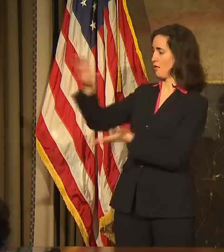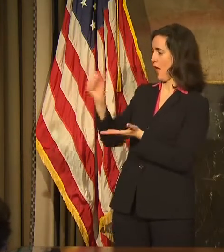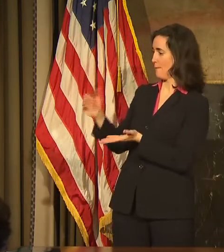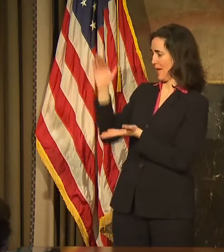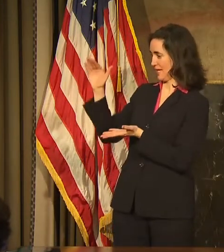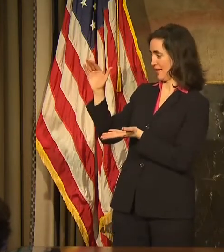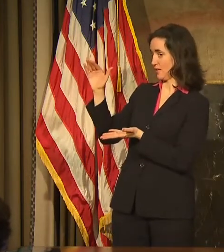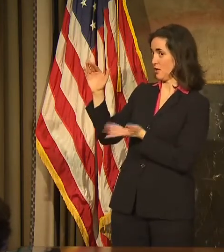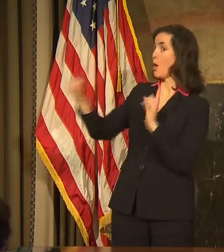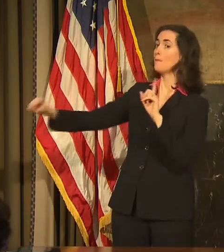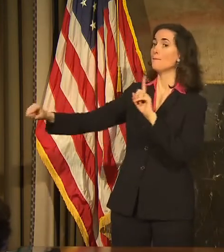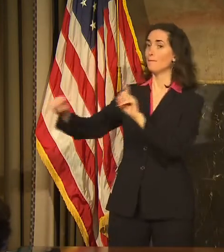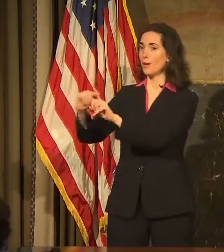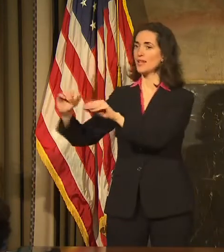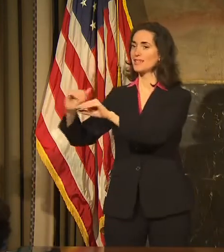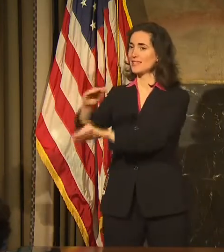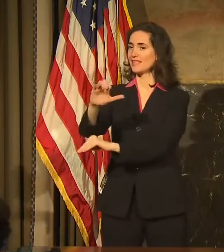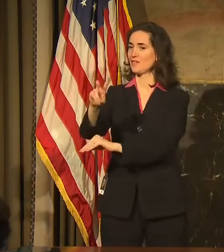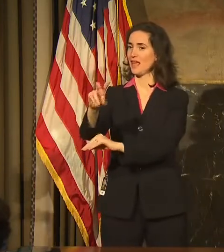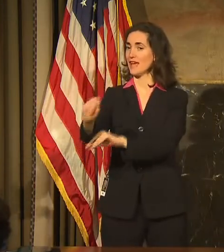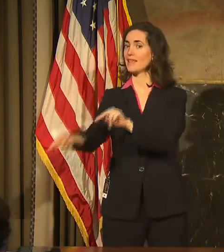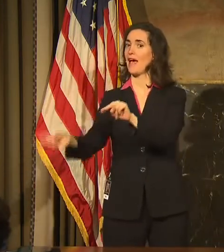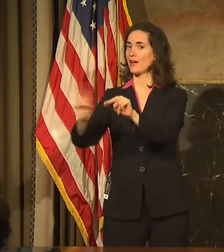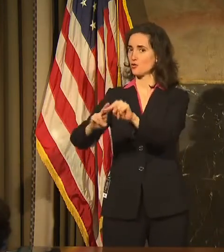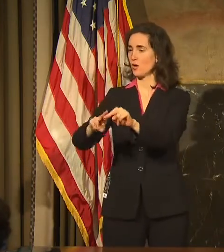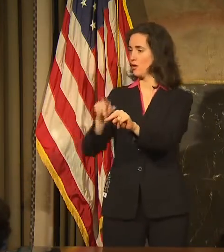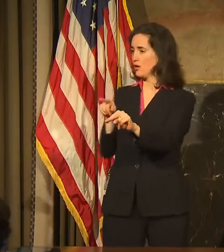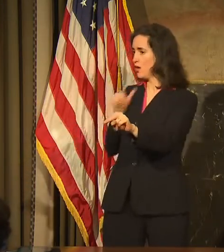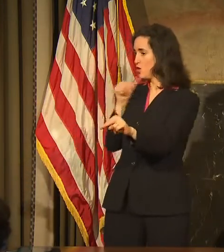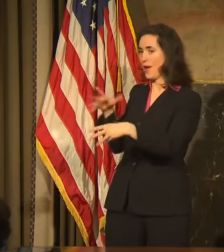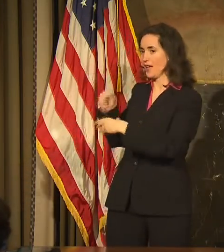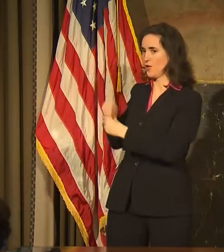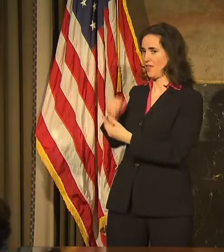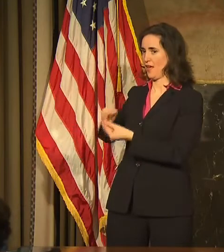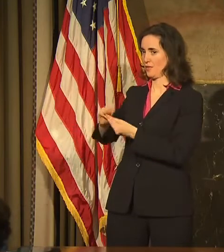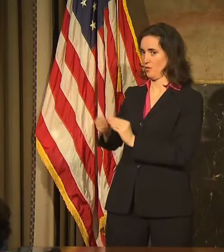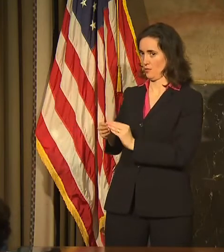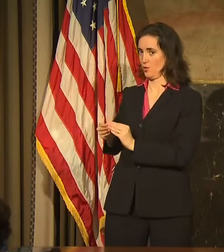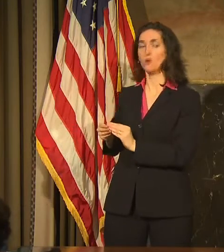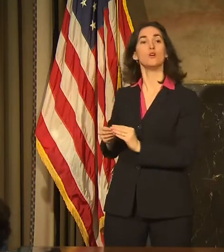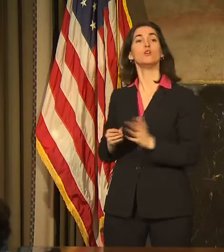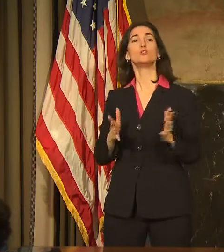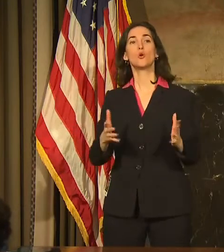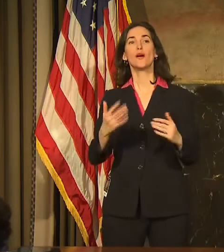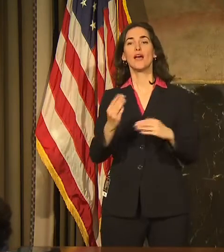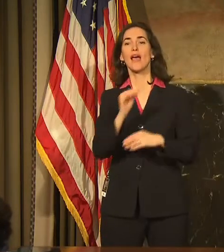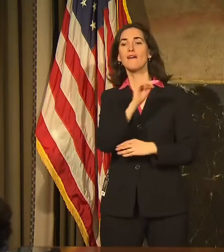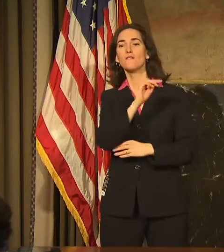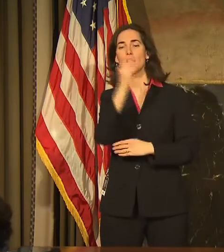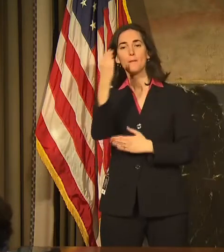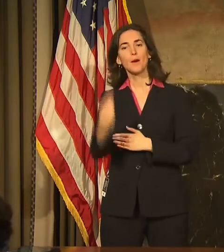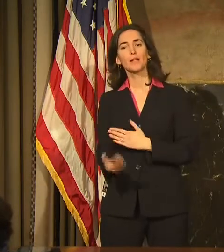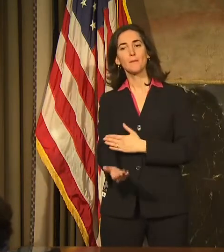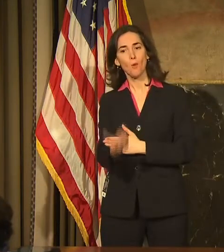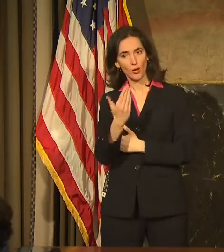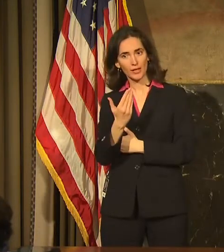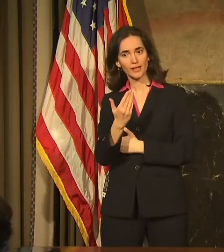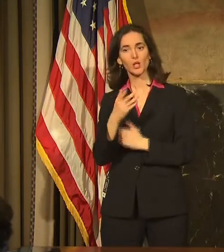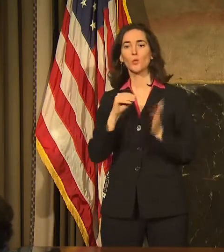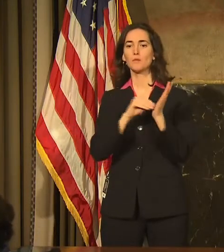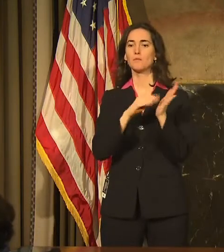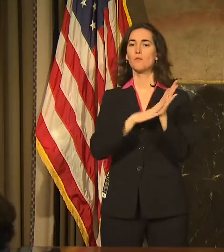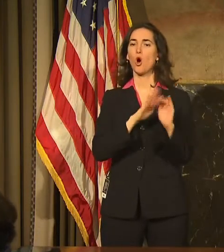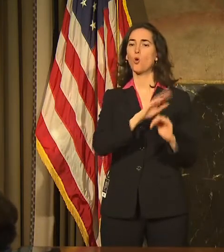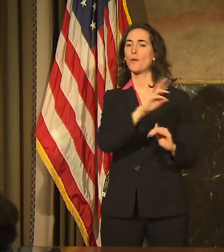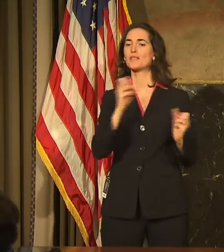and we will include CVS locations that have vaccine in the Monday morning updates that we put on the website. We're very excited about this partnership.